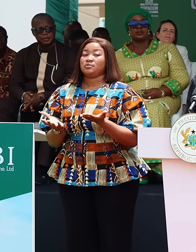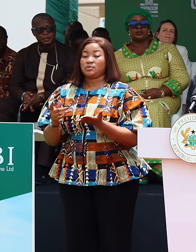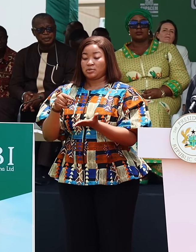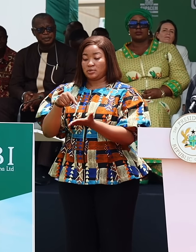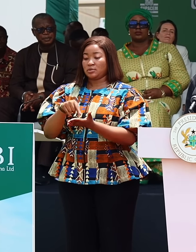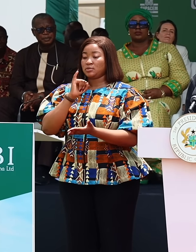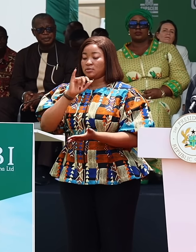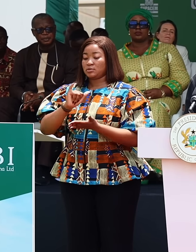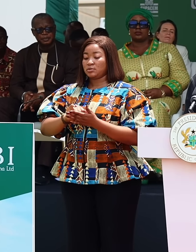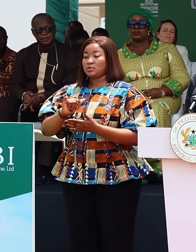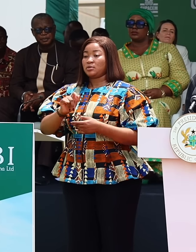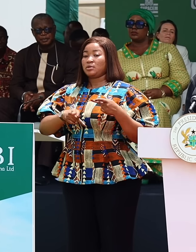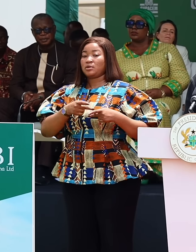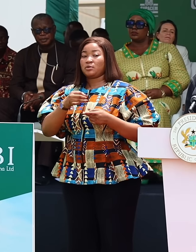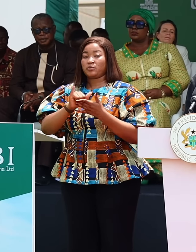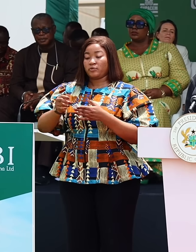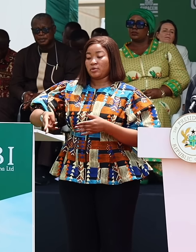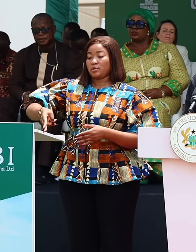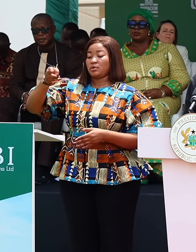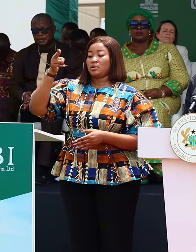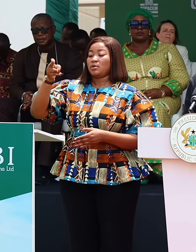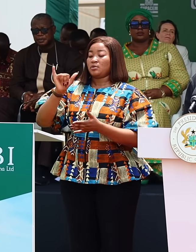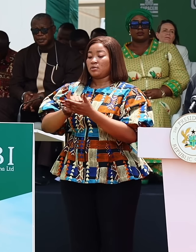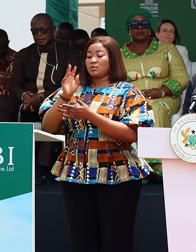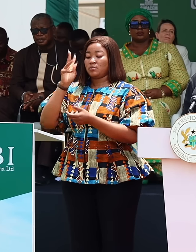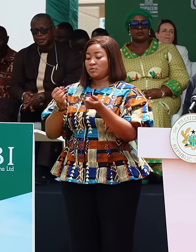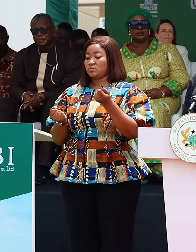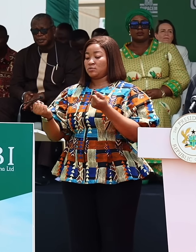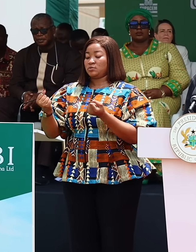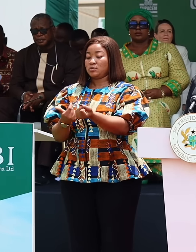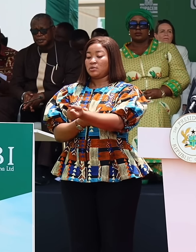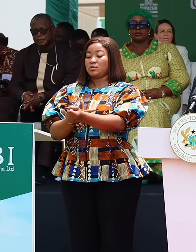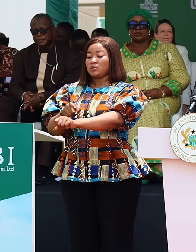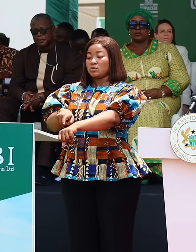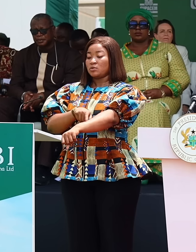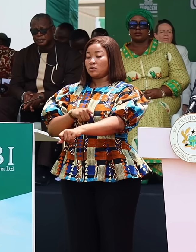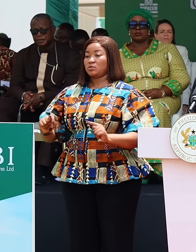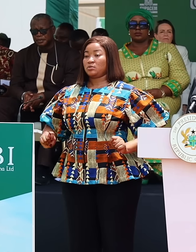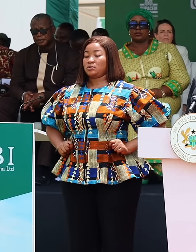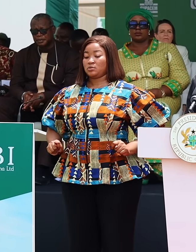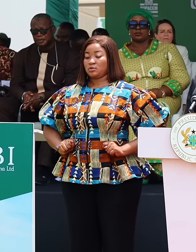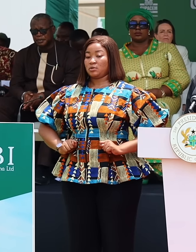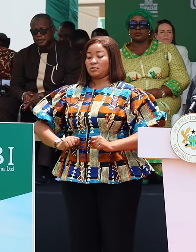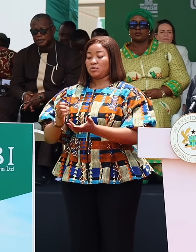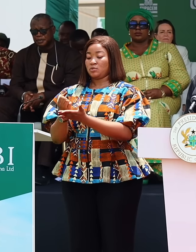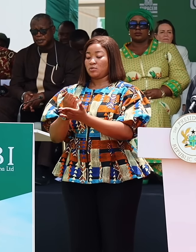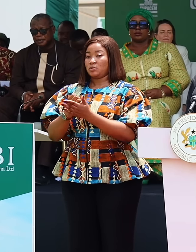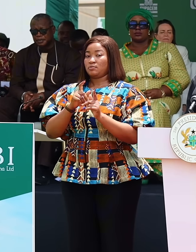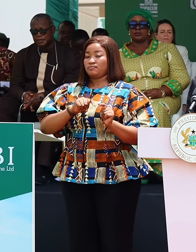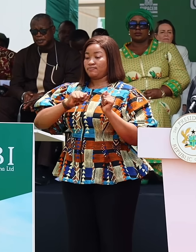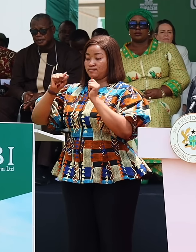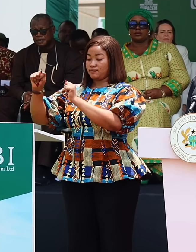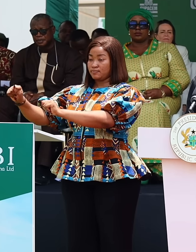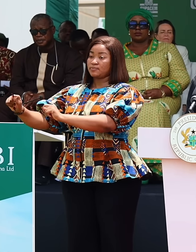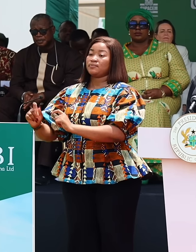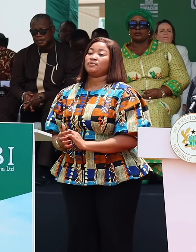These are the kind of high-quality industrial jobs that will drive Ghana's long-term economic transformation.